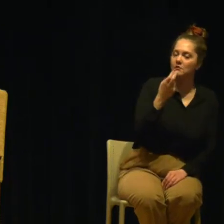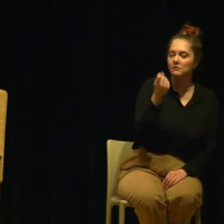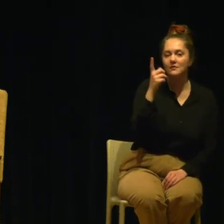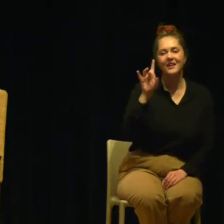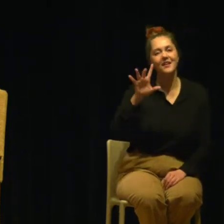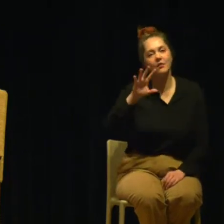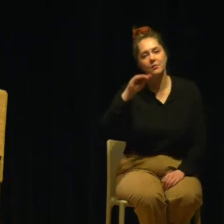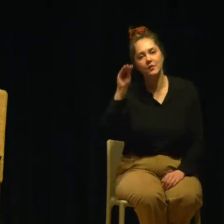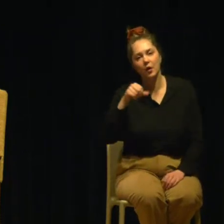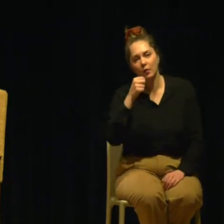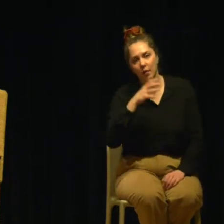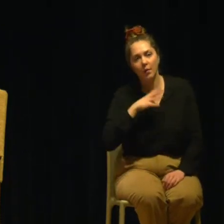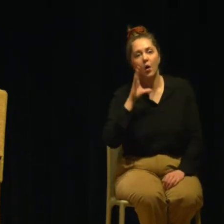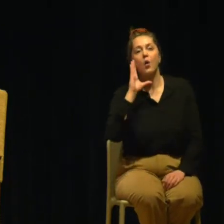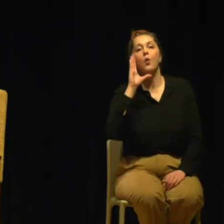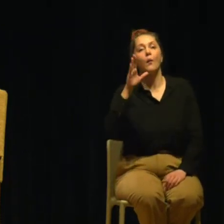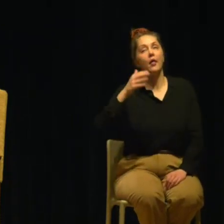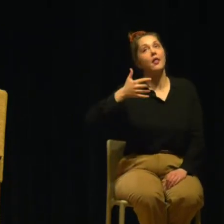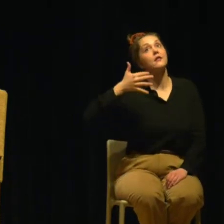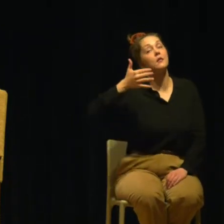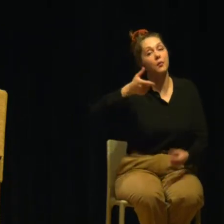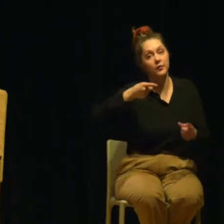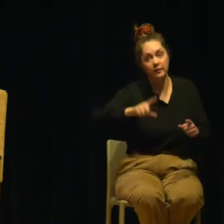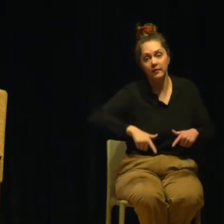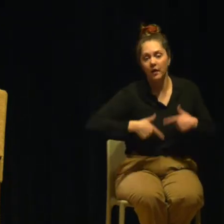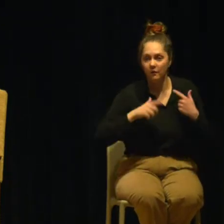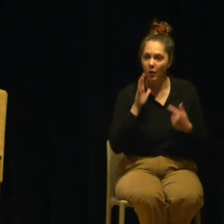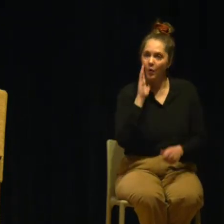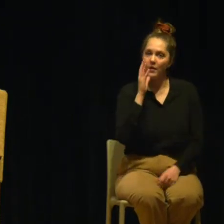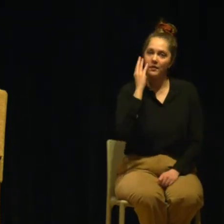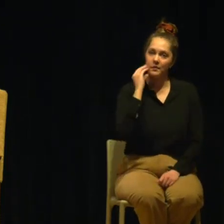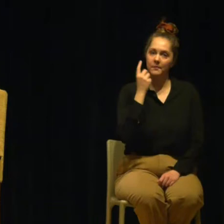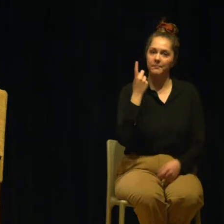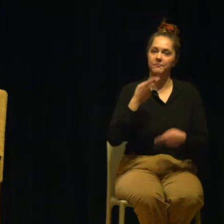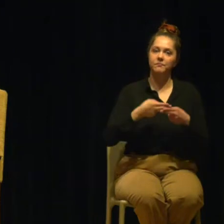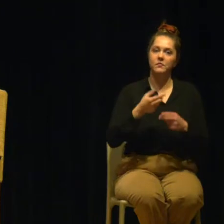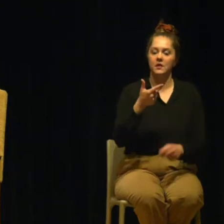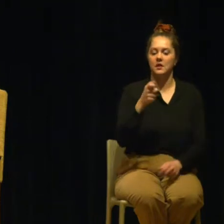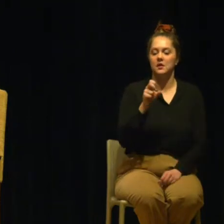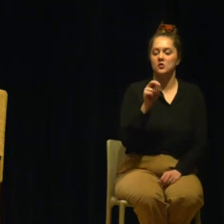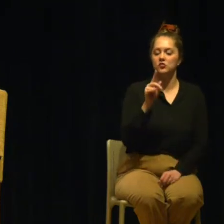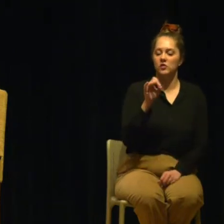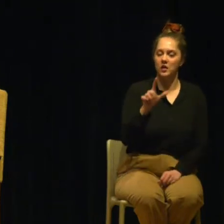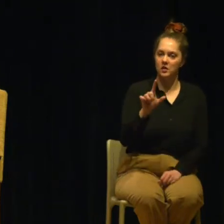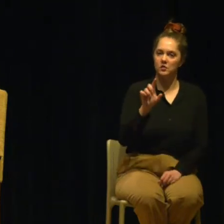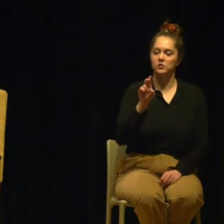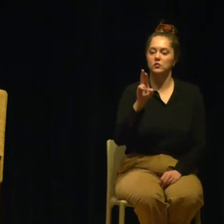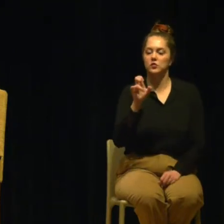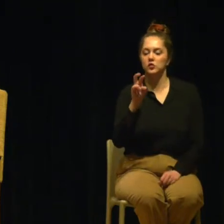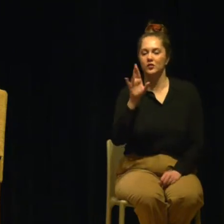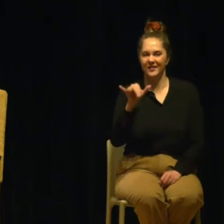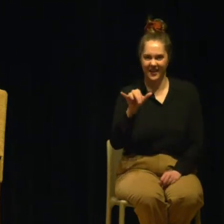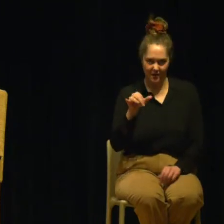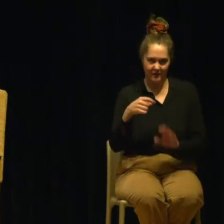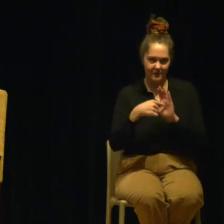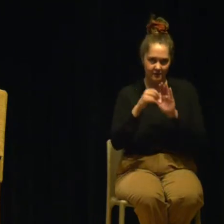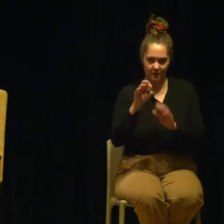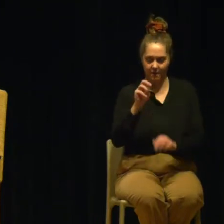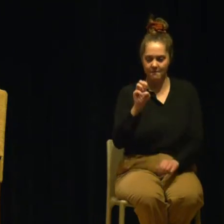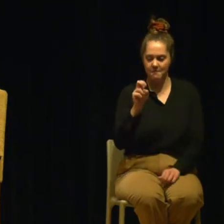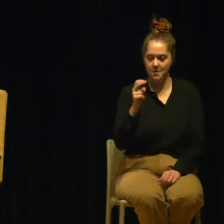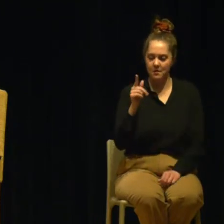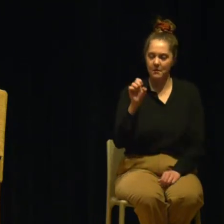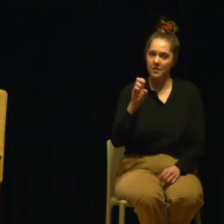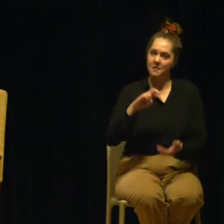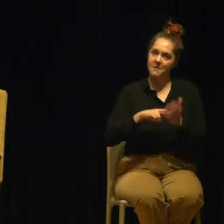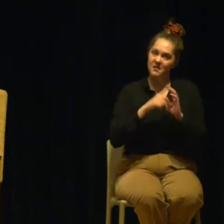85% of women will in some point in their lives have these, what's called the genital urinary syndrome of menopause, which is not just your vagina, it's